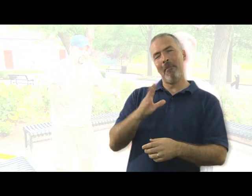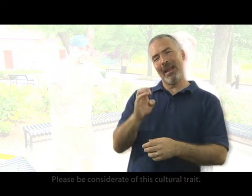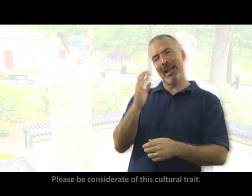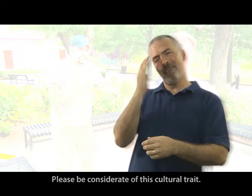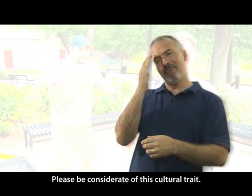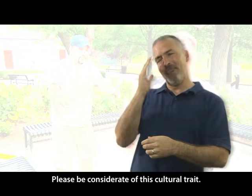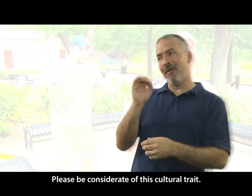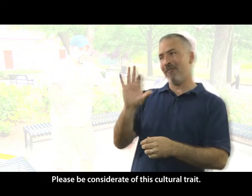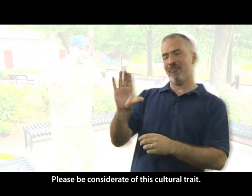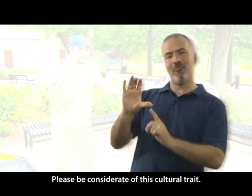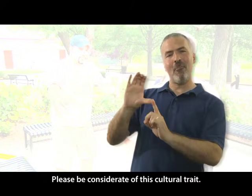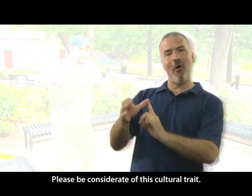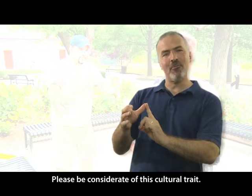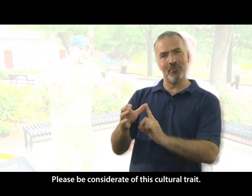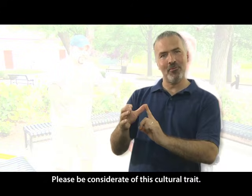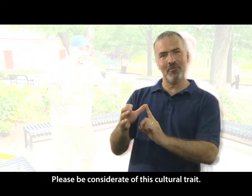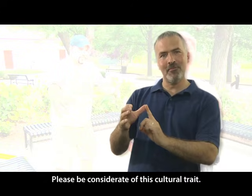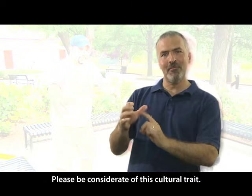Please be considerate of this cultural trait.